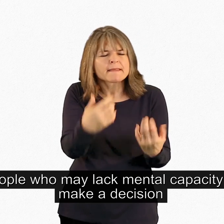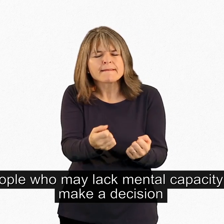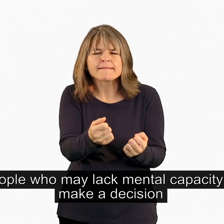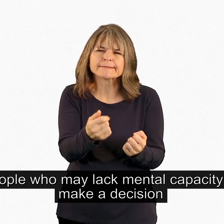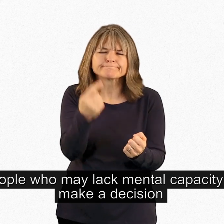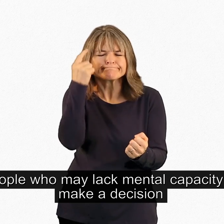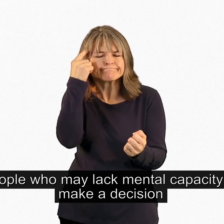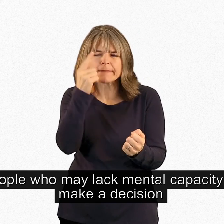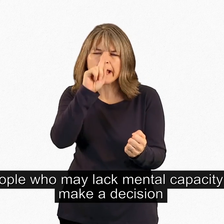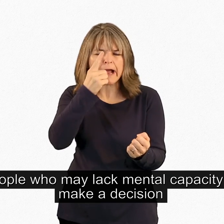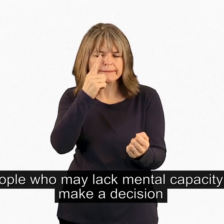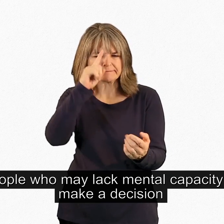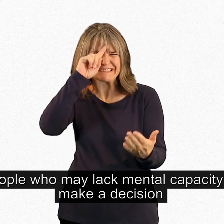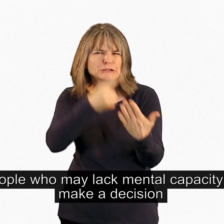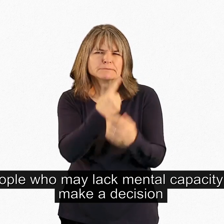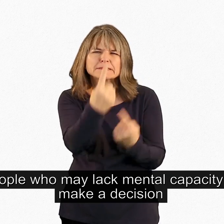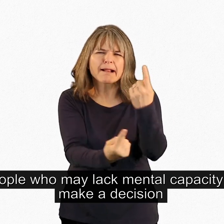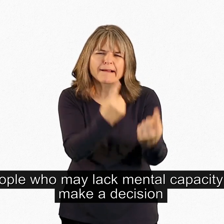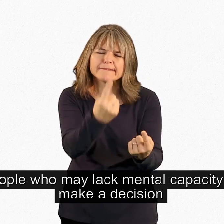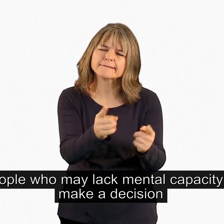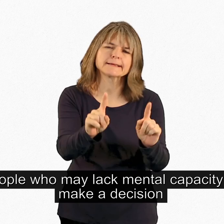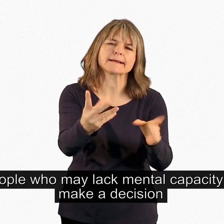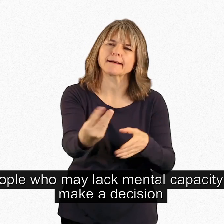People who may lack mental capacity to make a decision